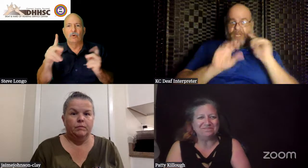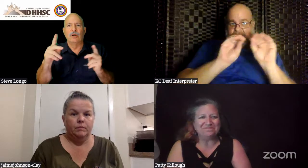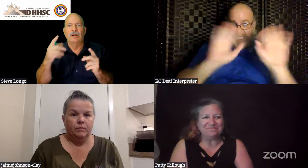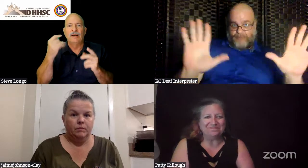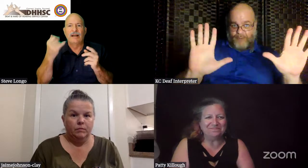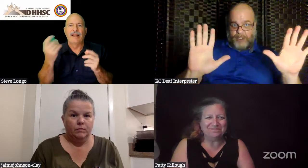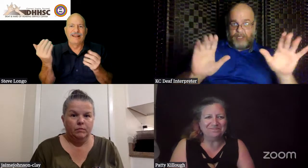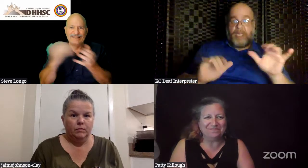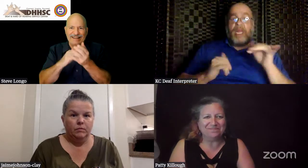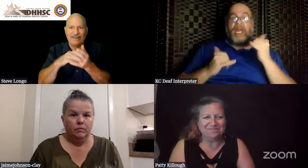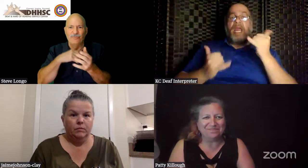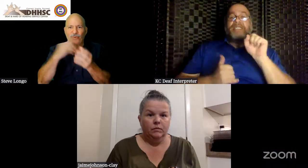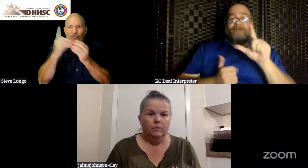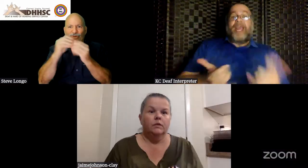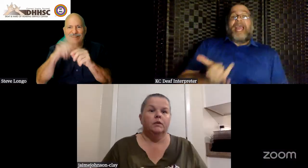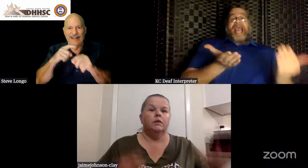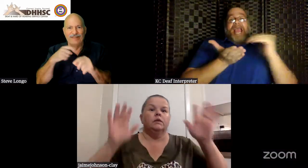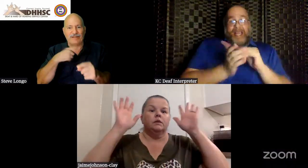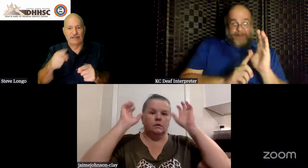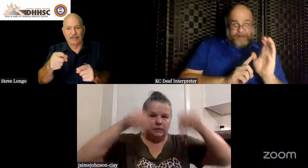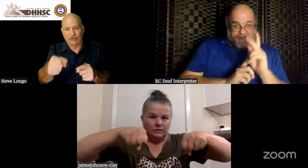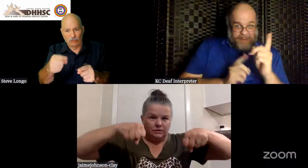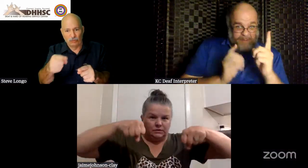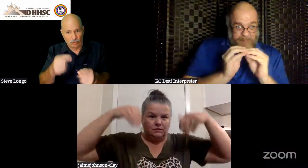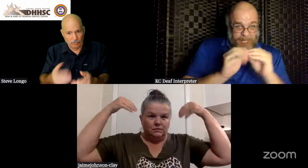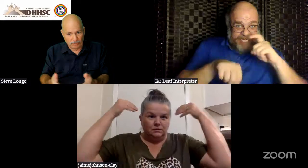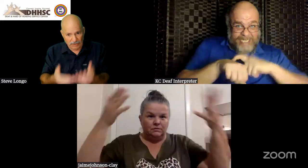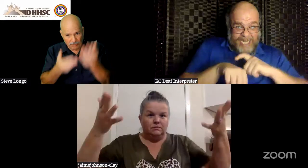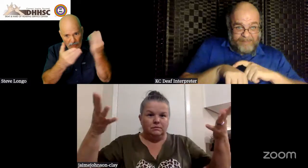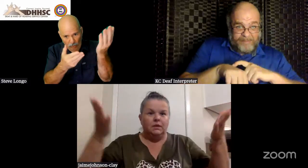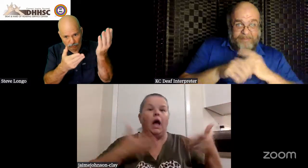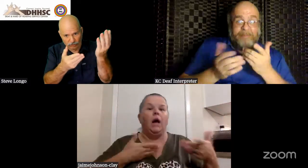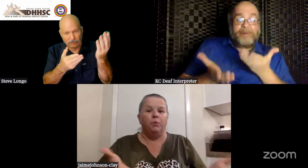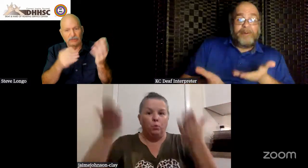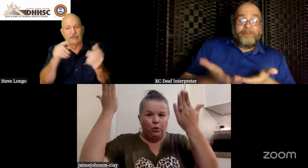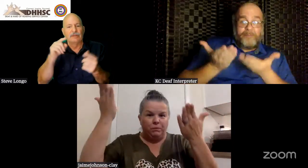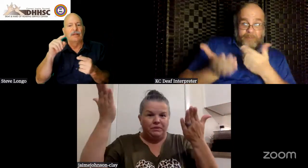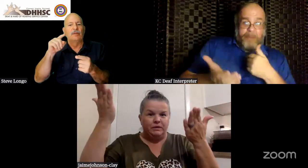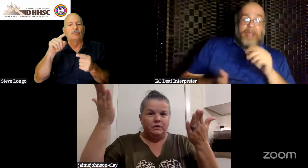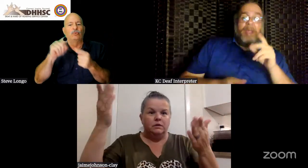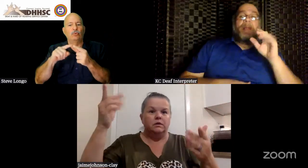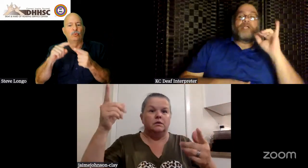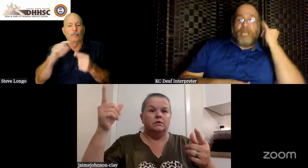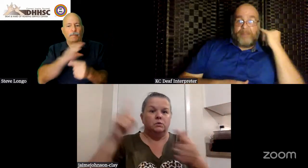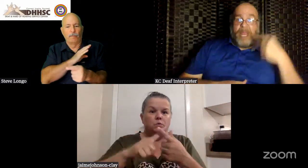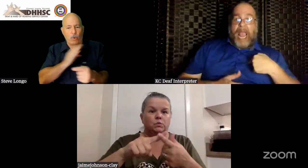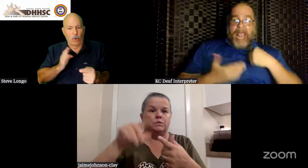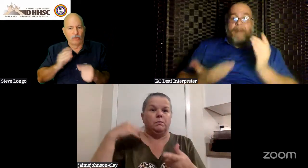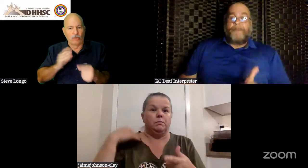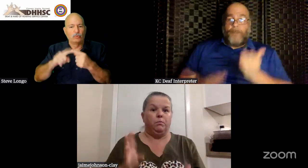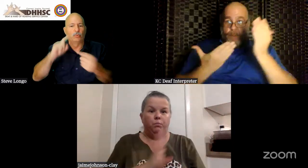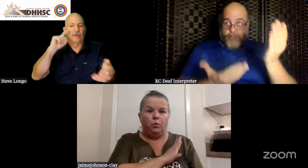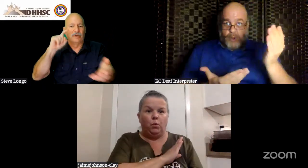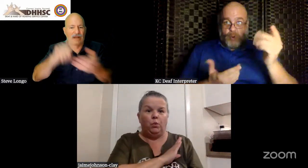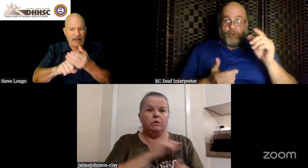majority. And so that was the clarification we needed. So, okay. We move.